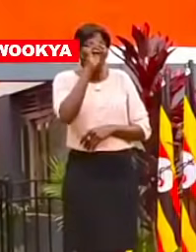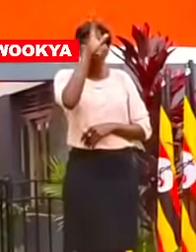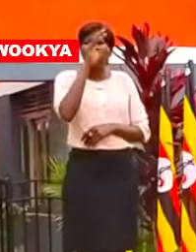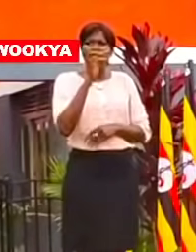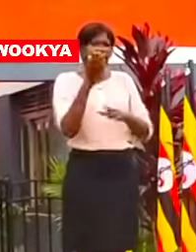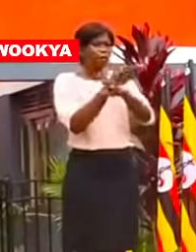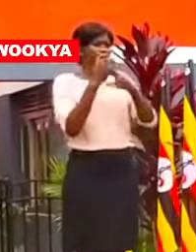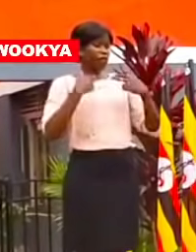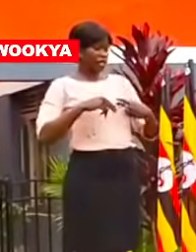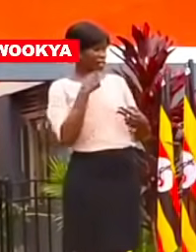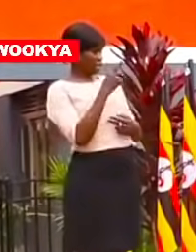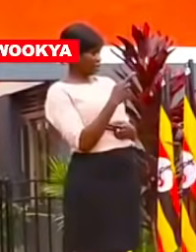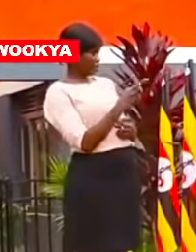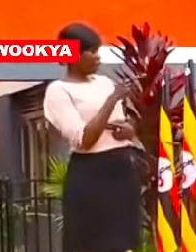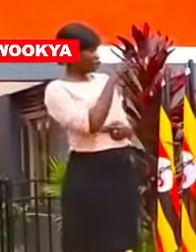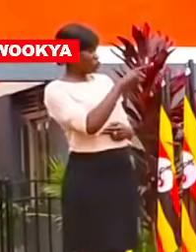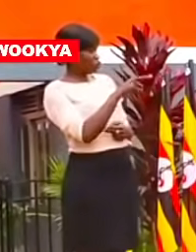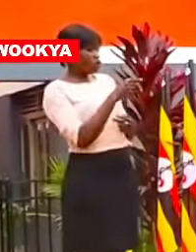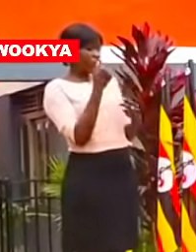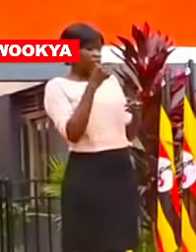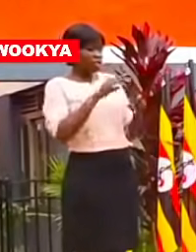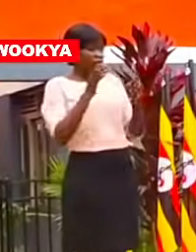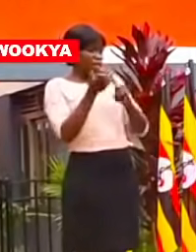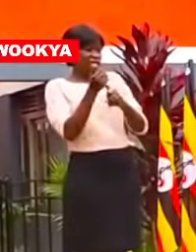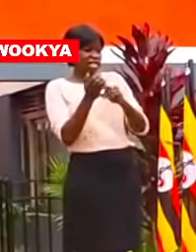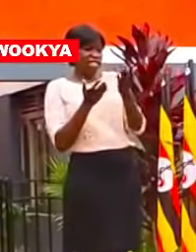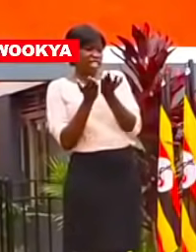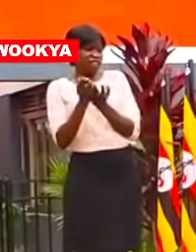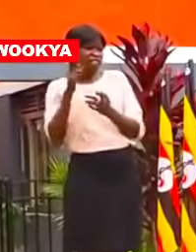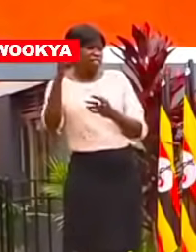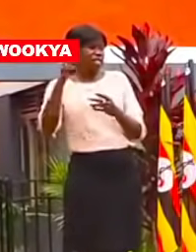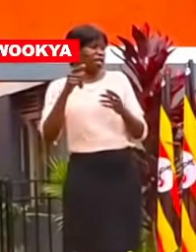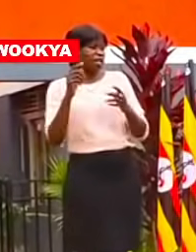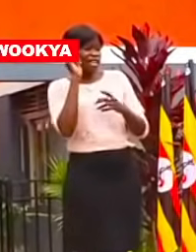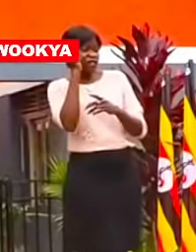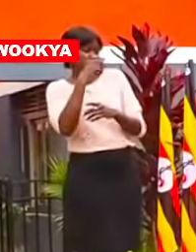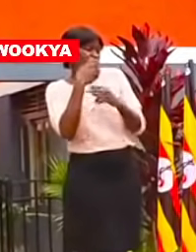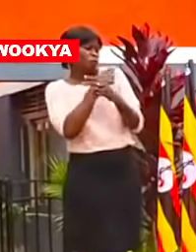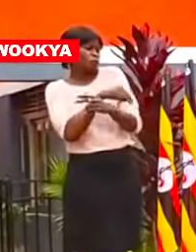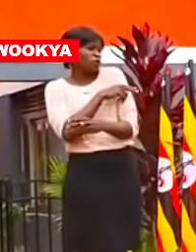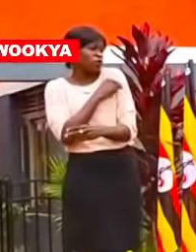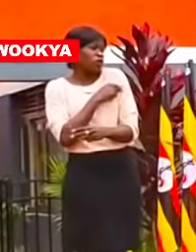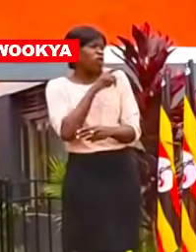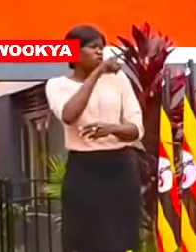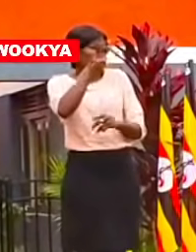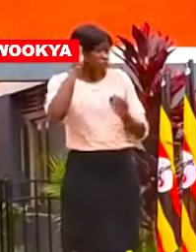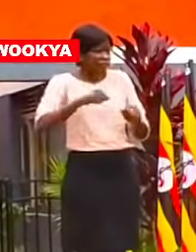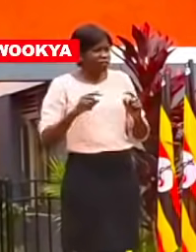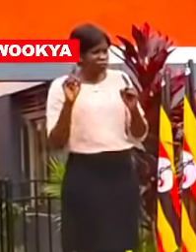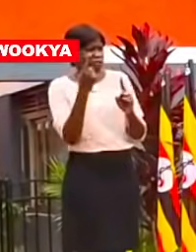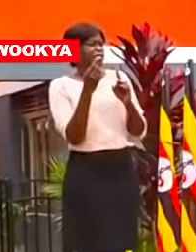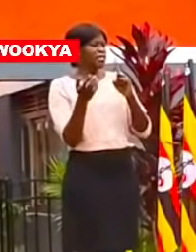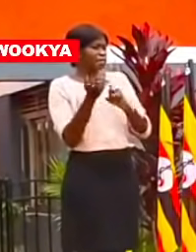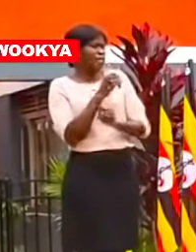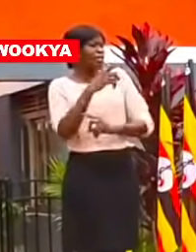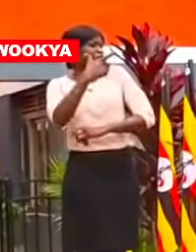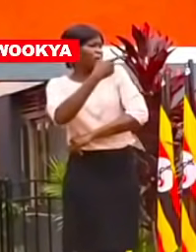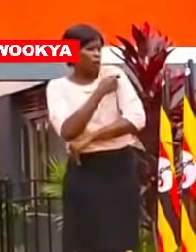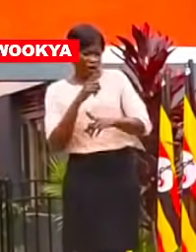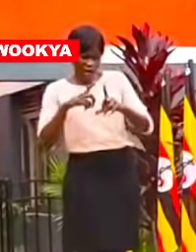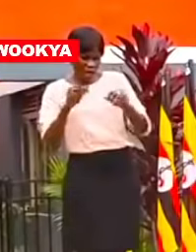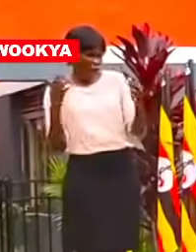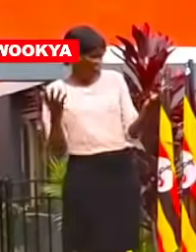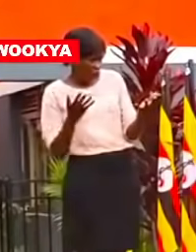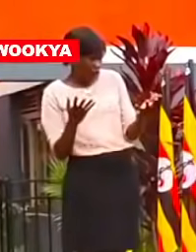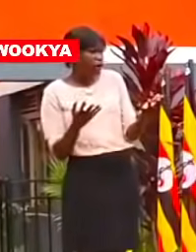government hospital, you must have a vaccination card. That means many Ugandans are going to die because they won't be able to access. Why? They are not vaccinated. Why are they